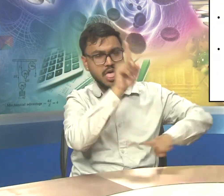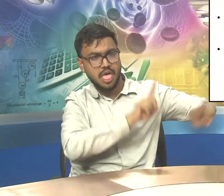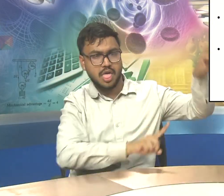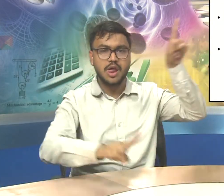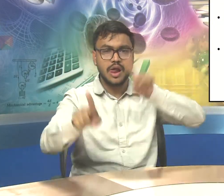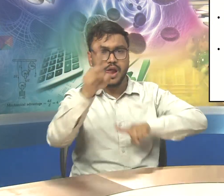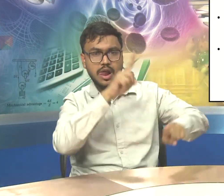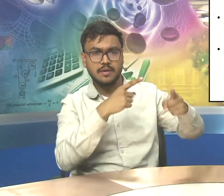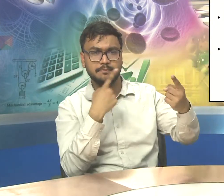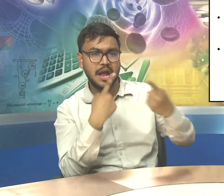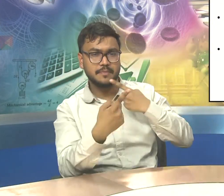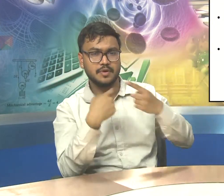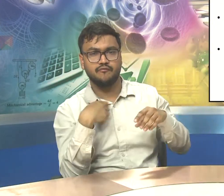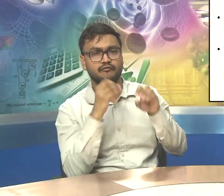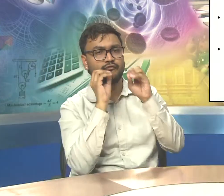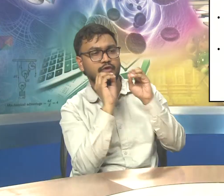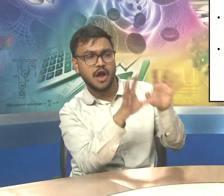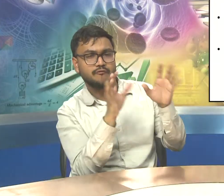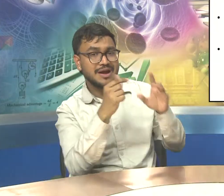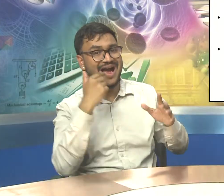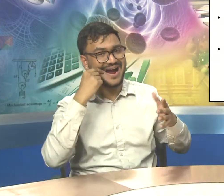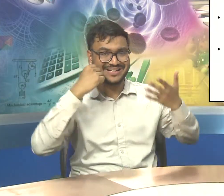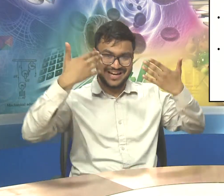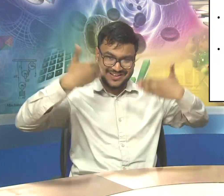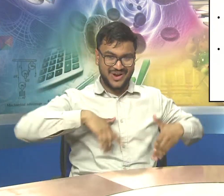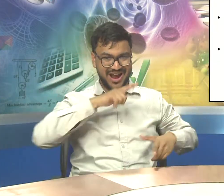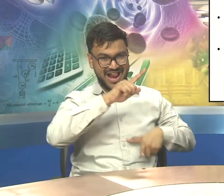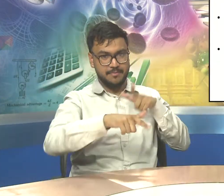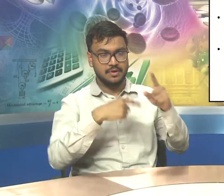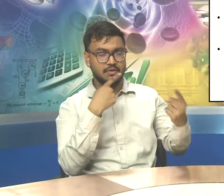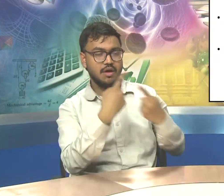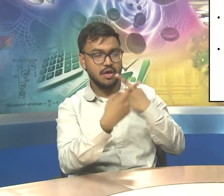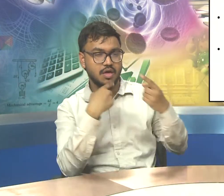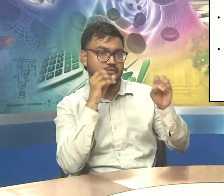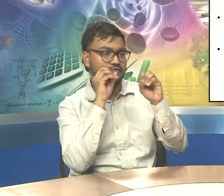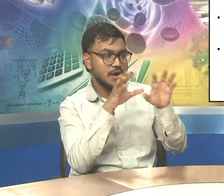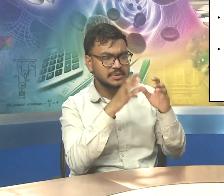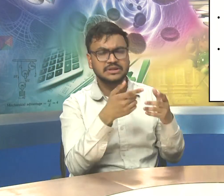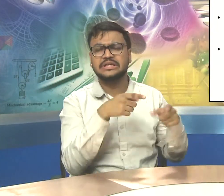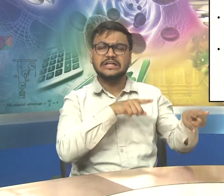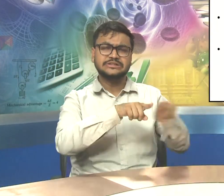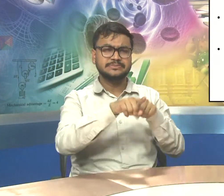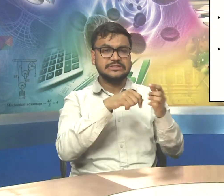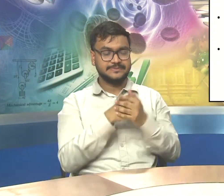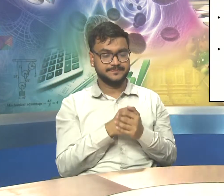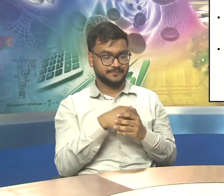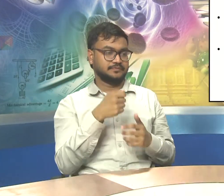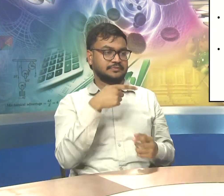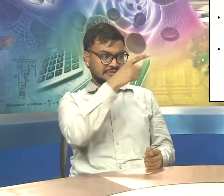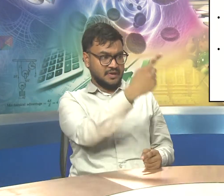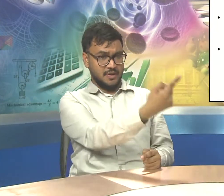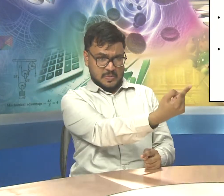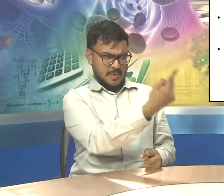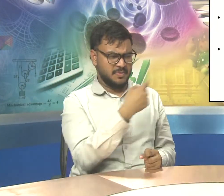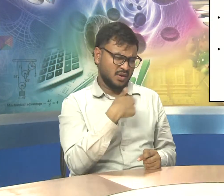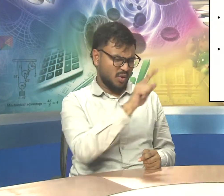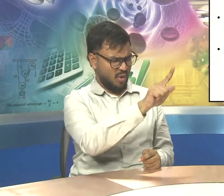Also, we can tell lies and give misinformation, because in human language you